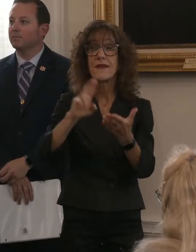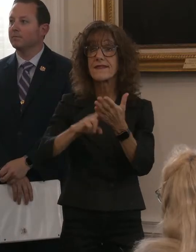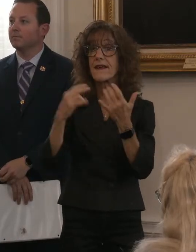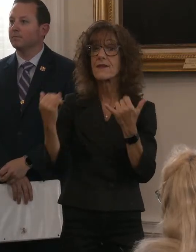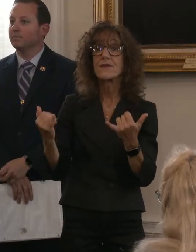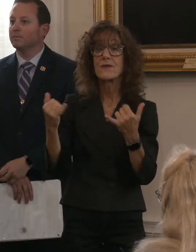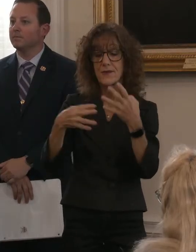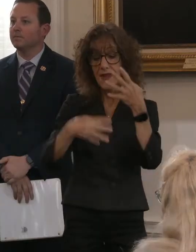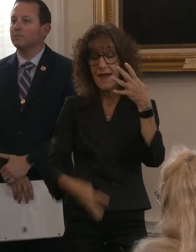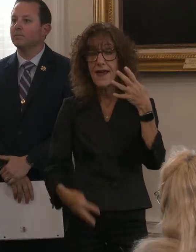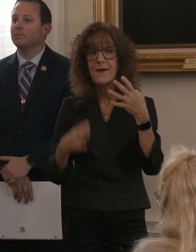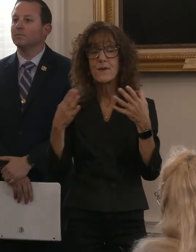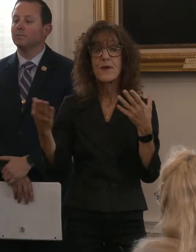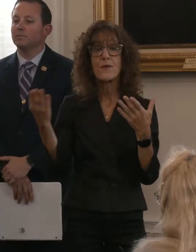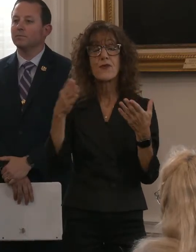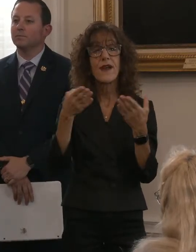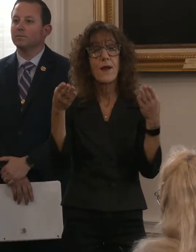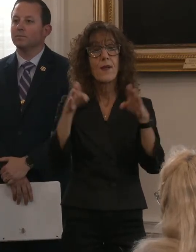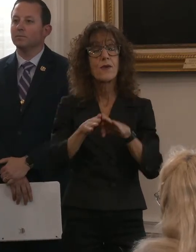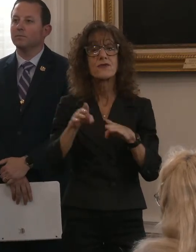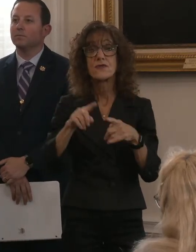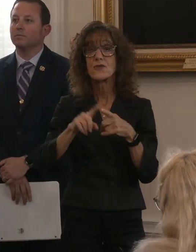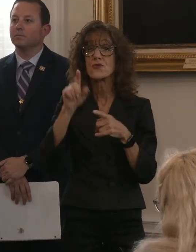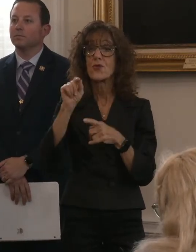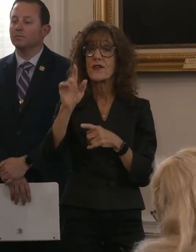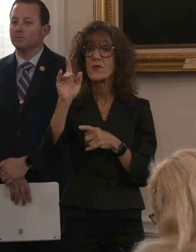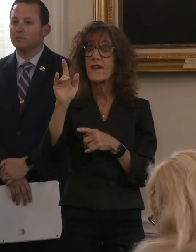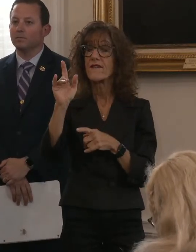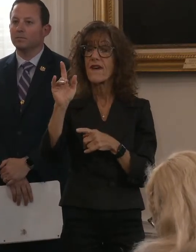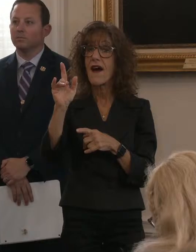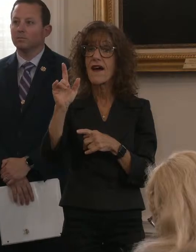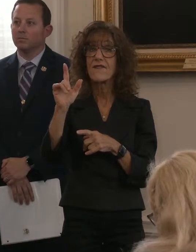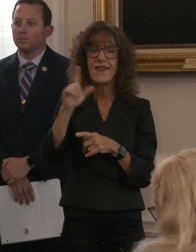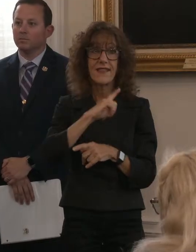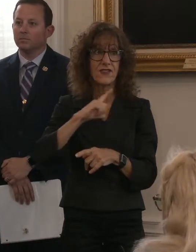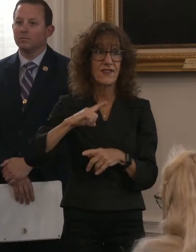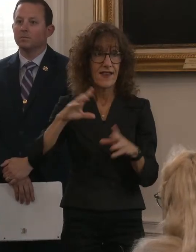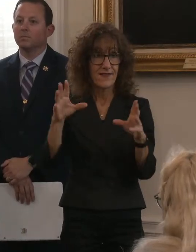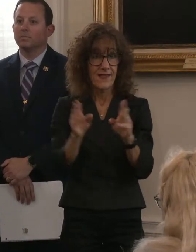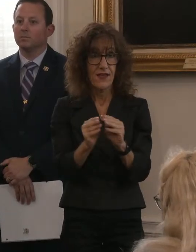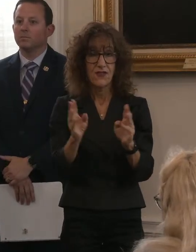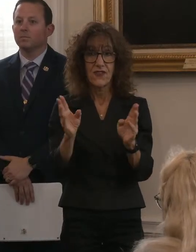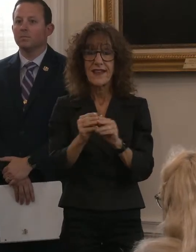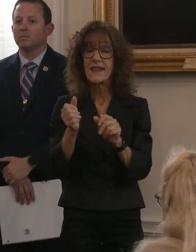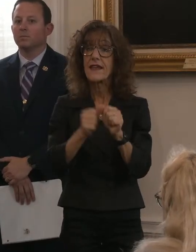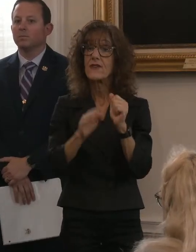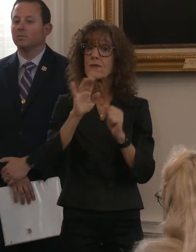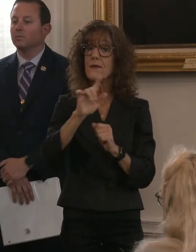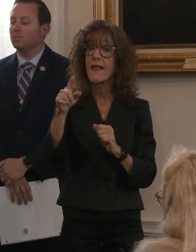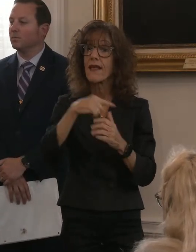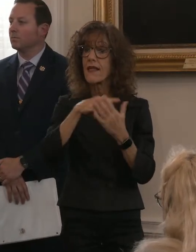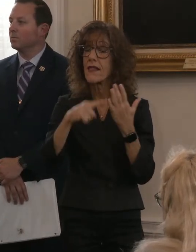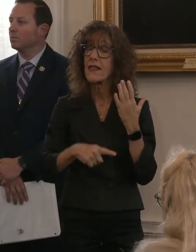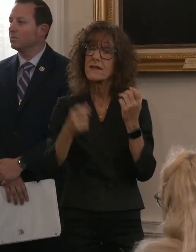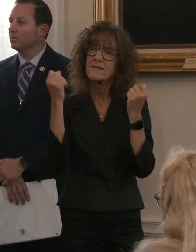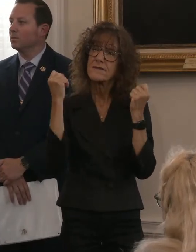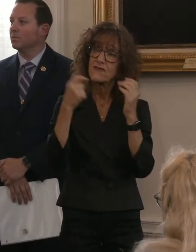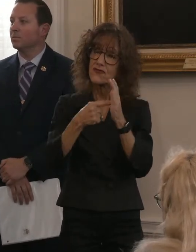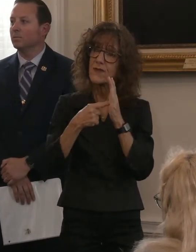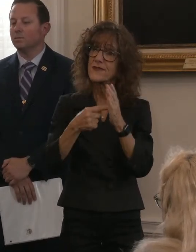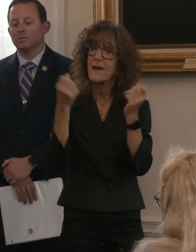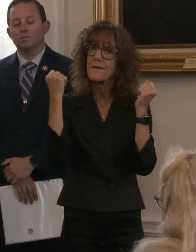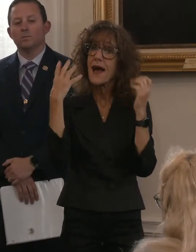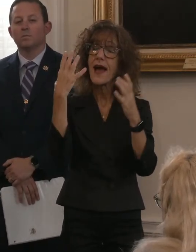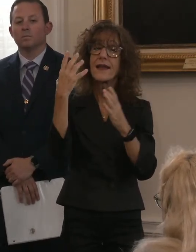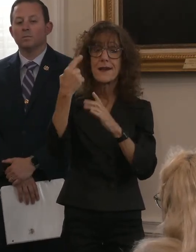today will bring closure to 2025 legislative session. Each bill represents months, if not